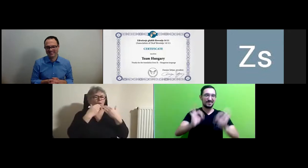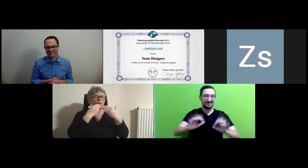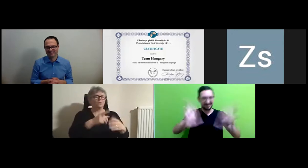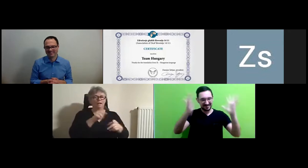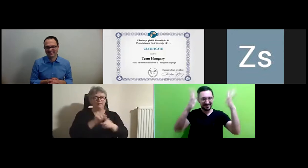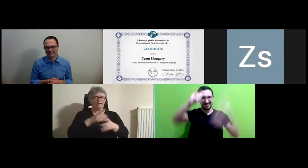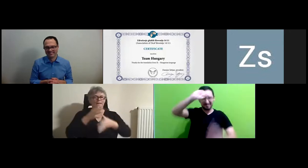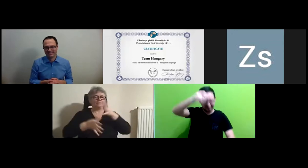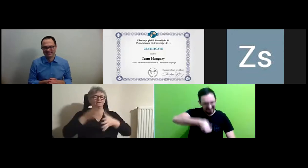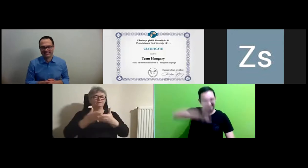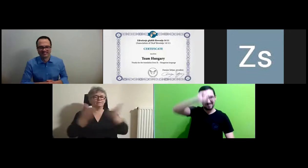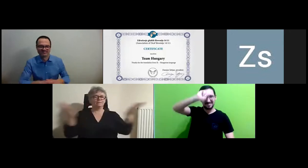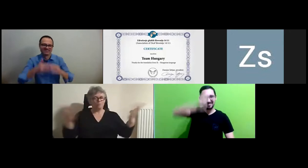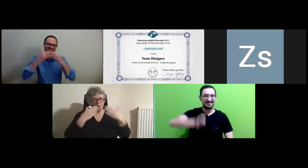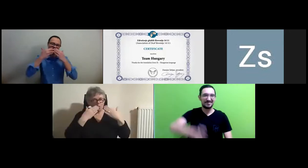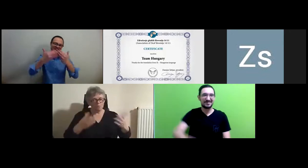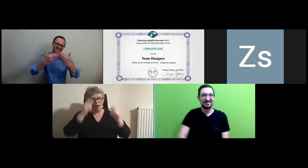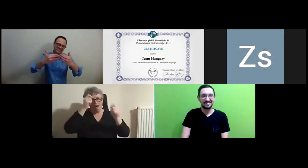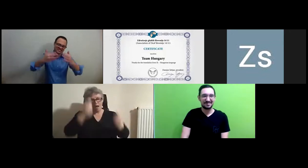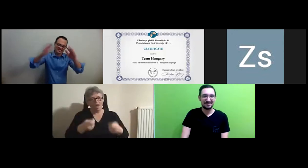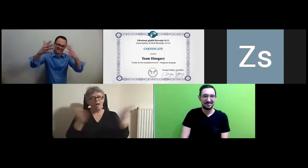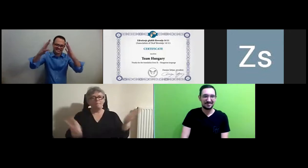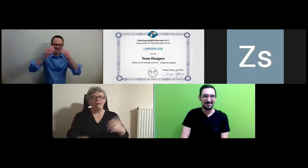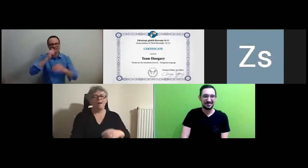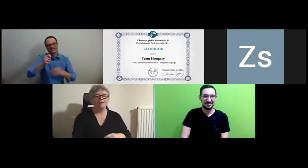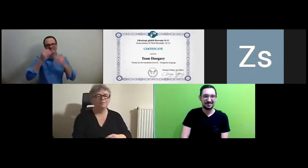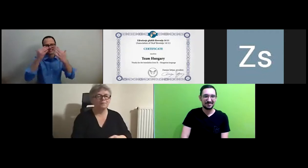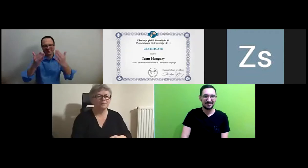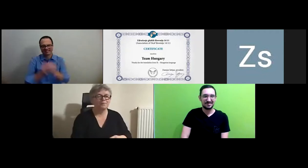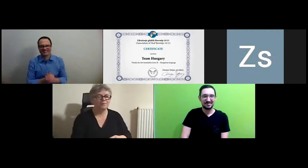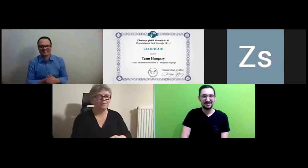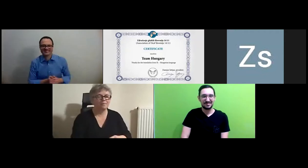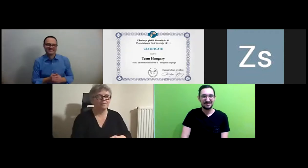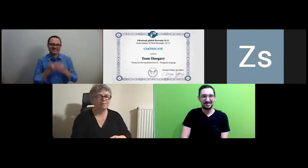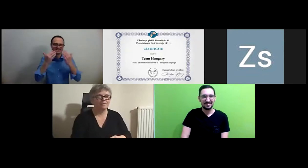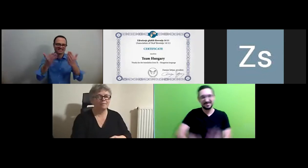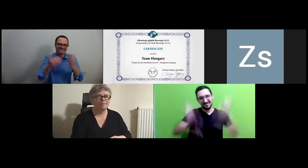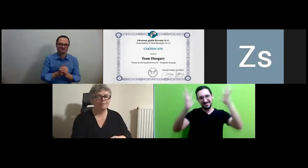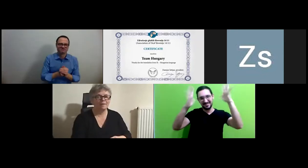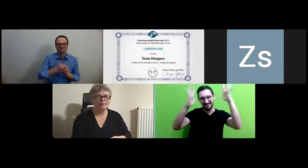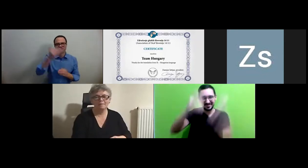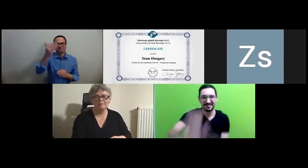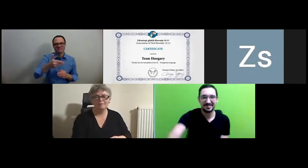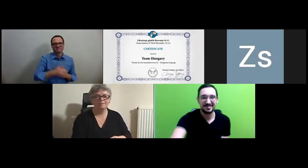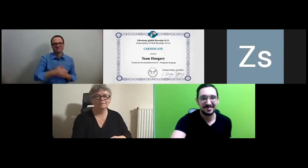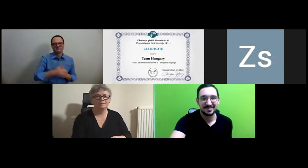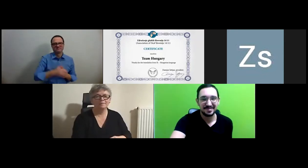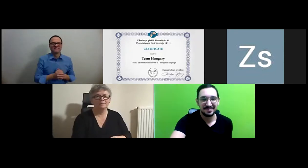for letting me experience this. Thank you very much, and respect. Thank you, Hungary.